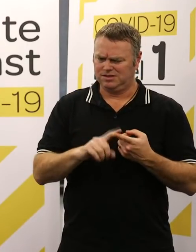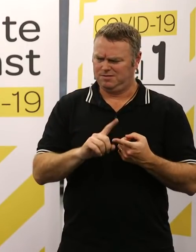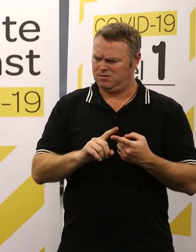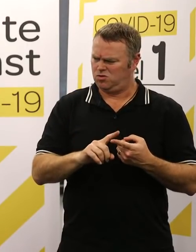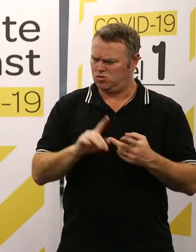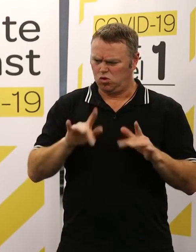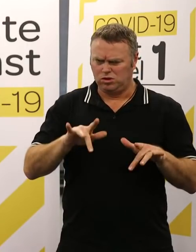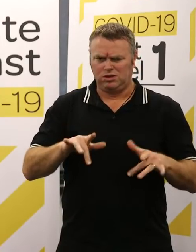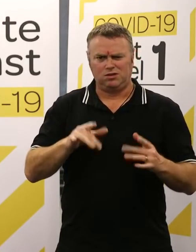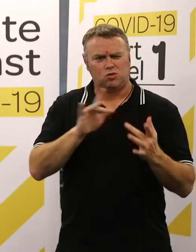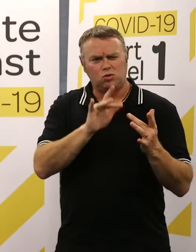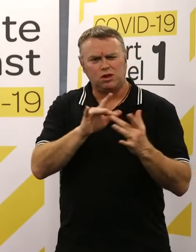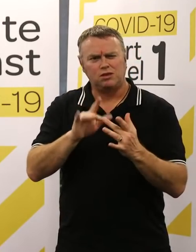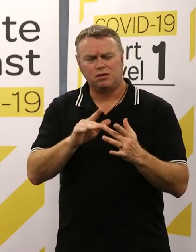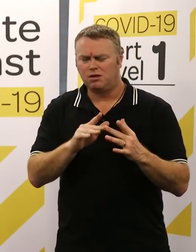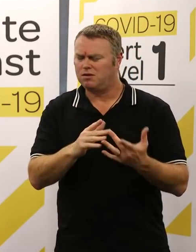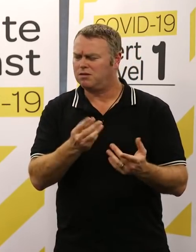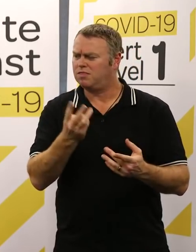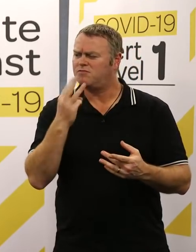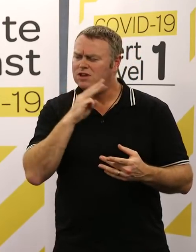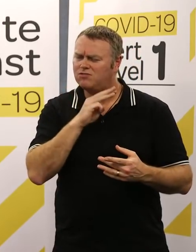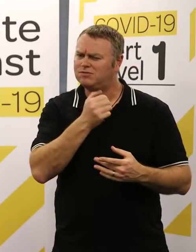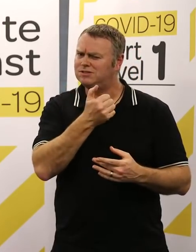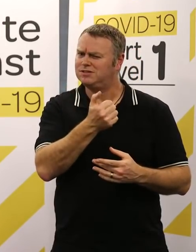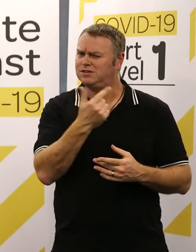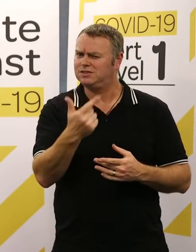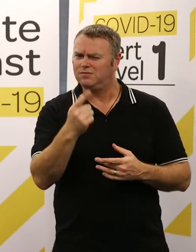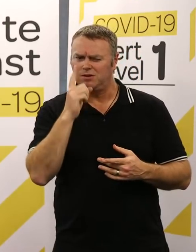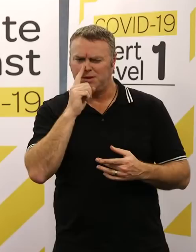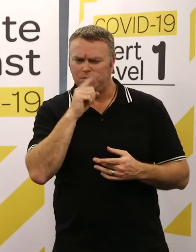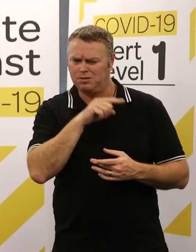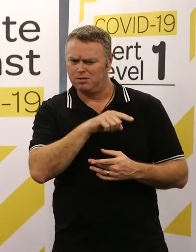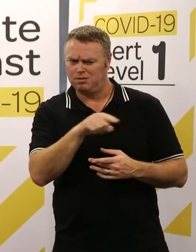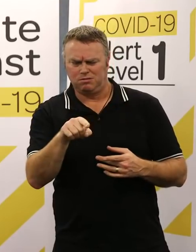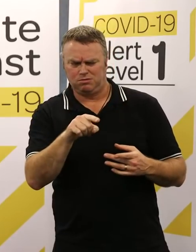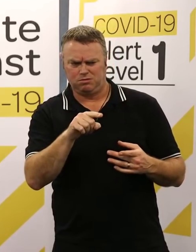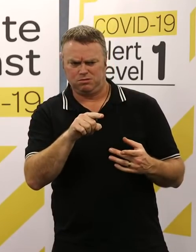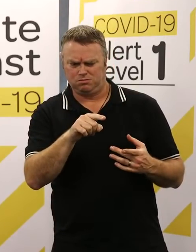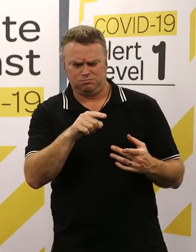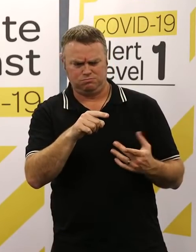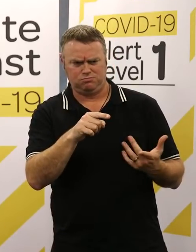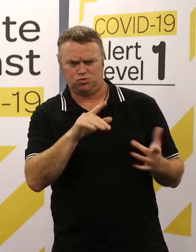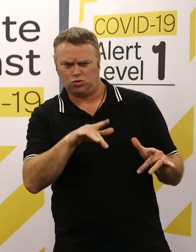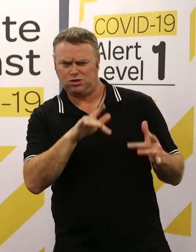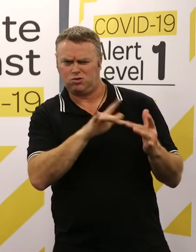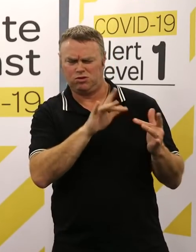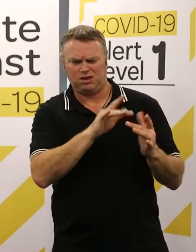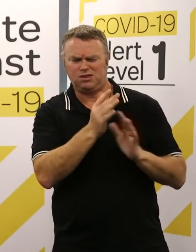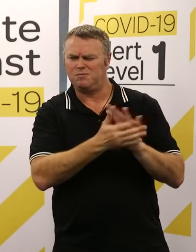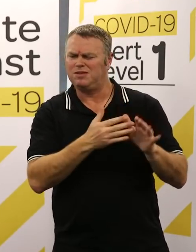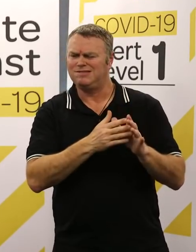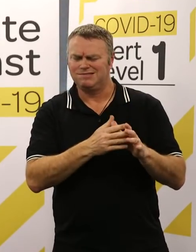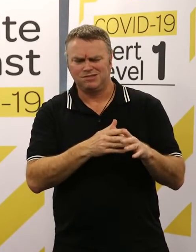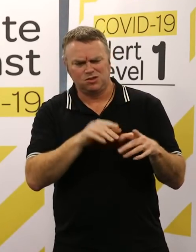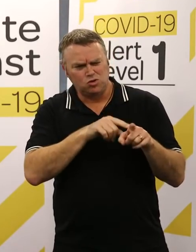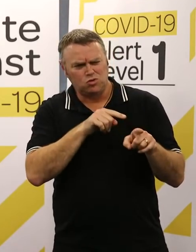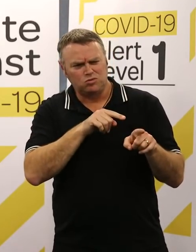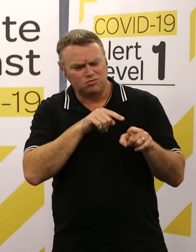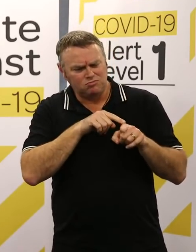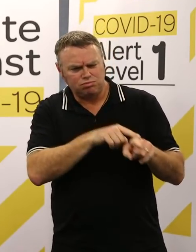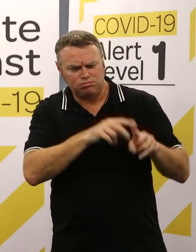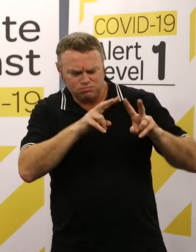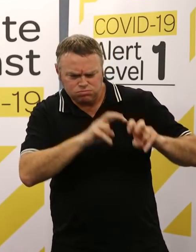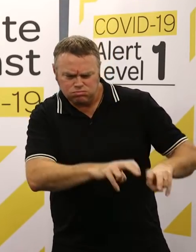that undermine confidence in our contact tracing abilities, given that we can't get in touch with them? Well, I think it shouldn't